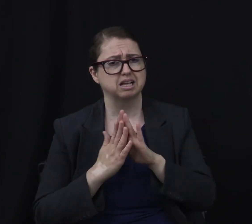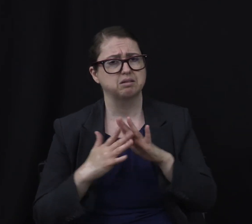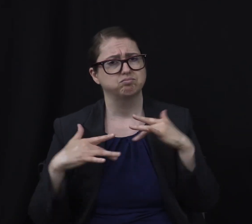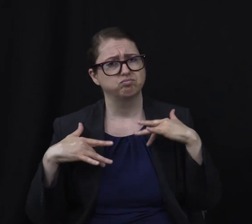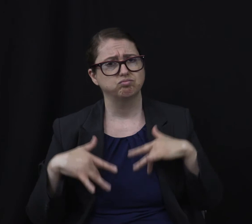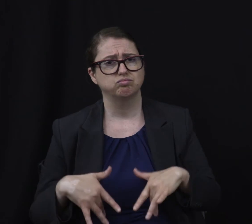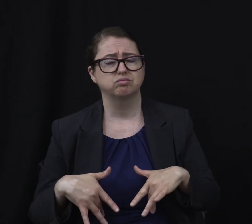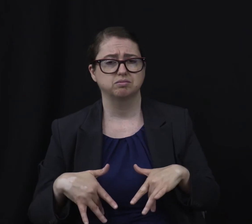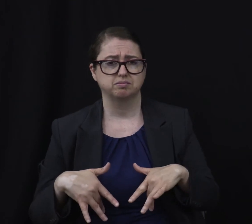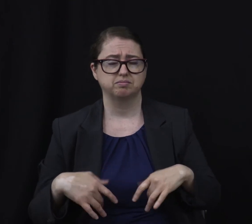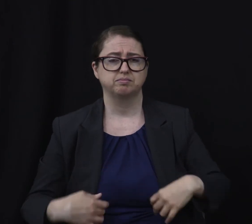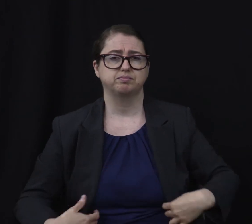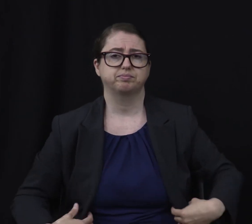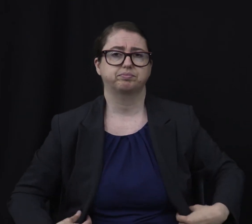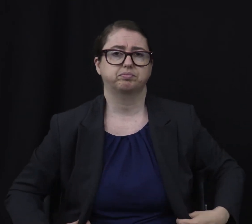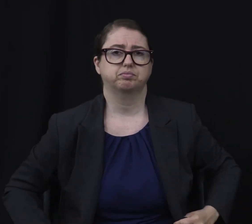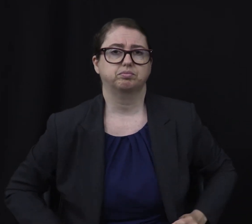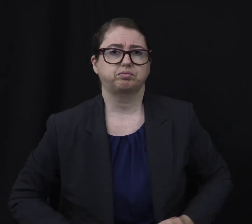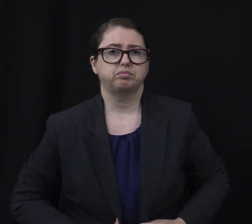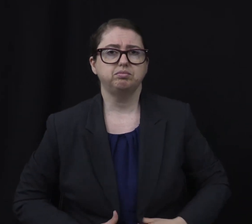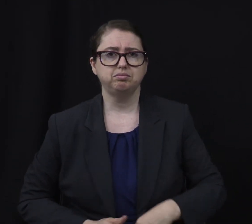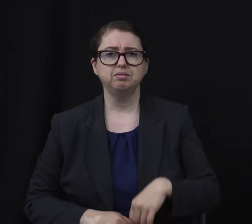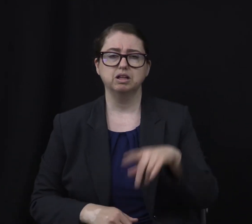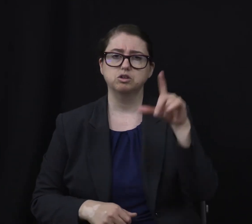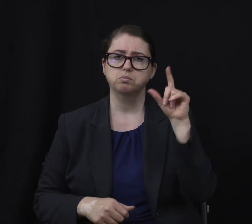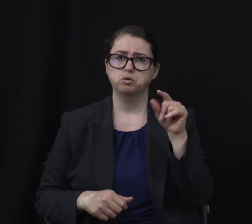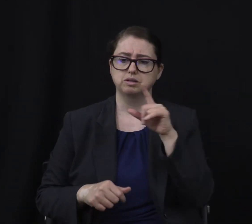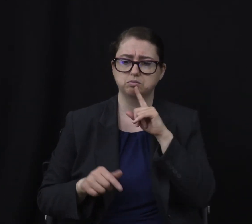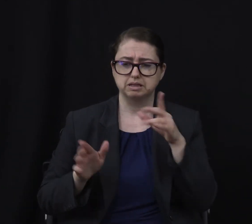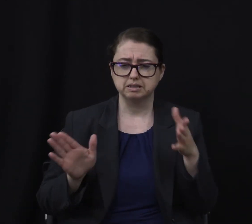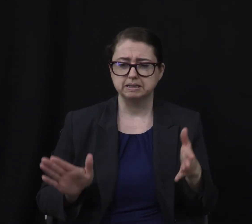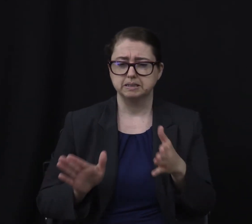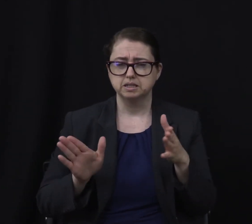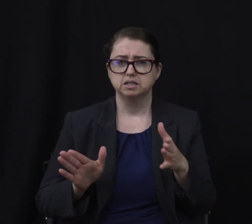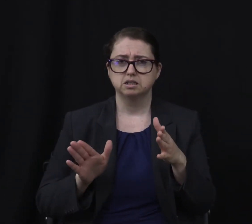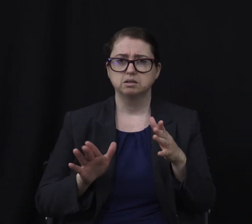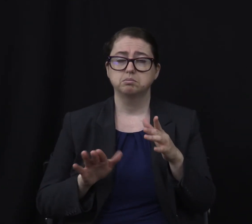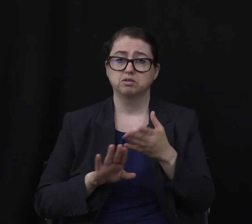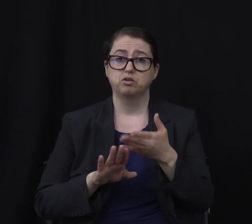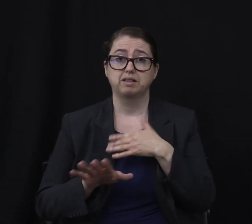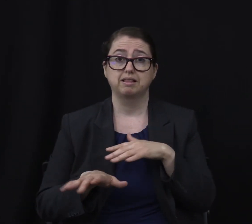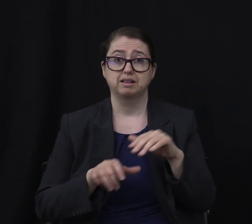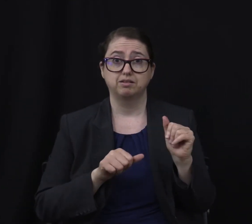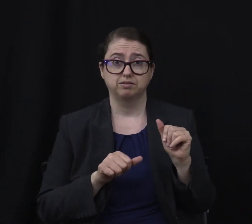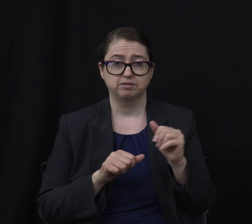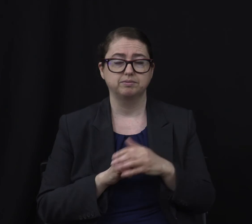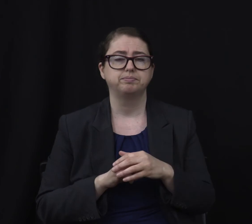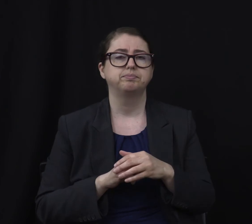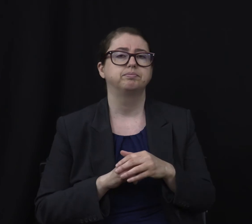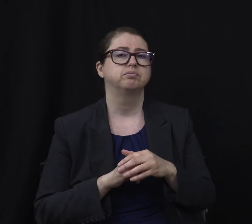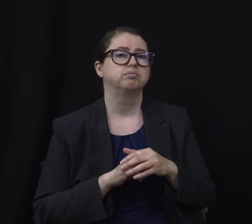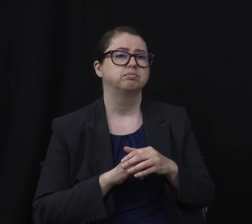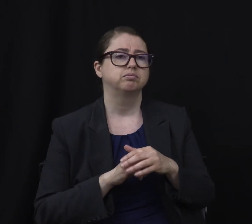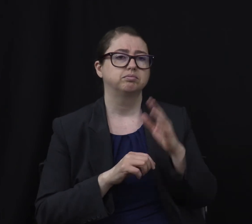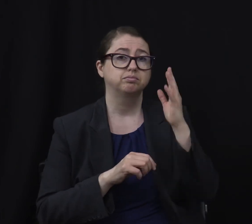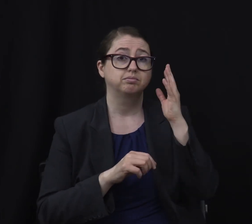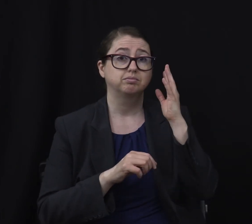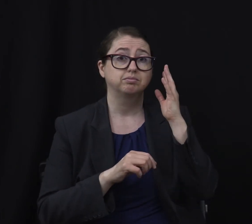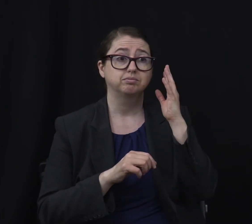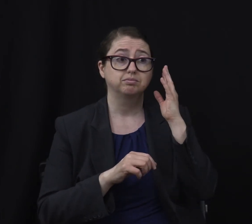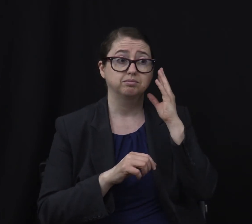giving them a pep talk before they go out. I believe in the canvassing circles, this is called a rah-rah. You guys ever done one of